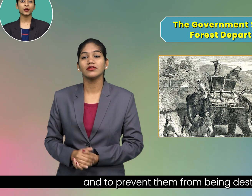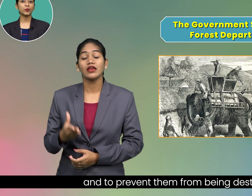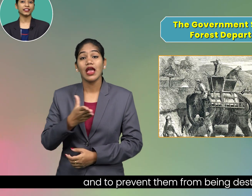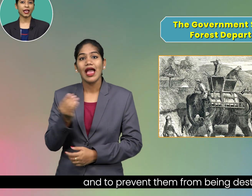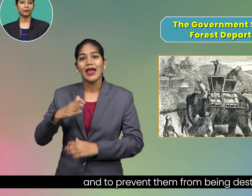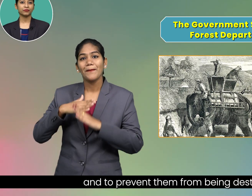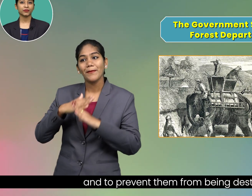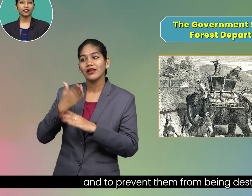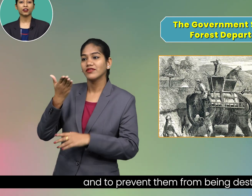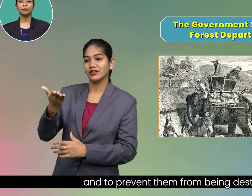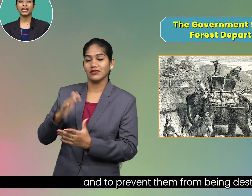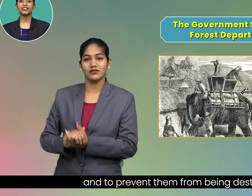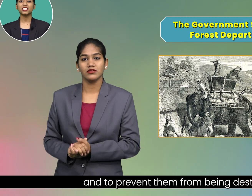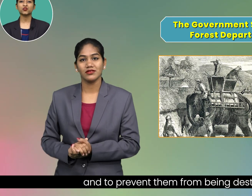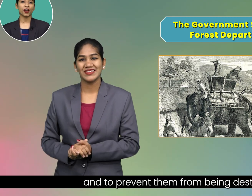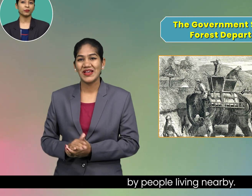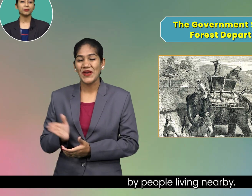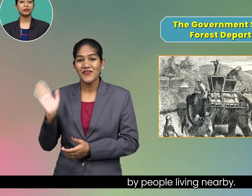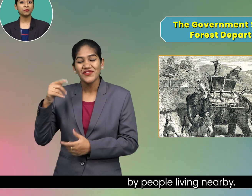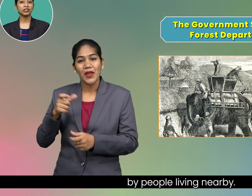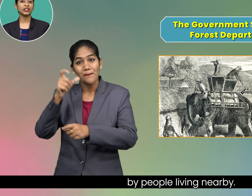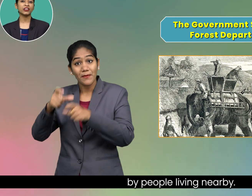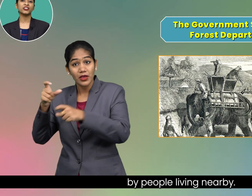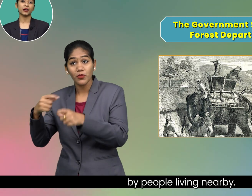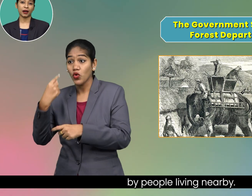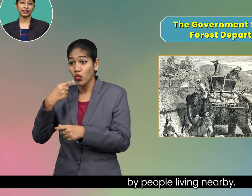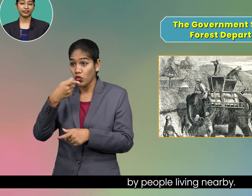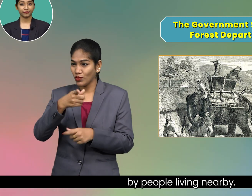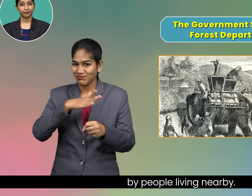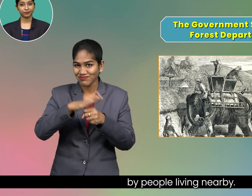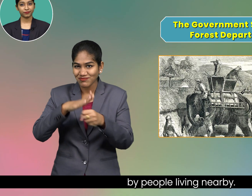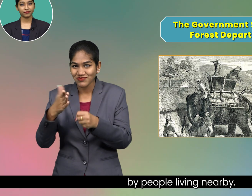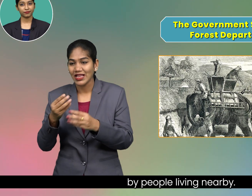and to prevent them from being destroyed by people living nearby.